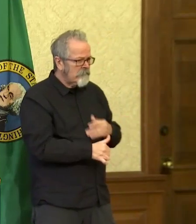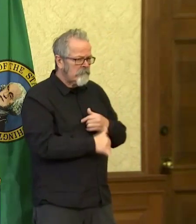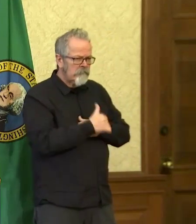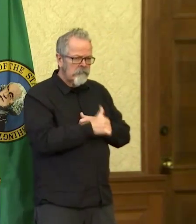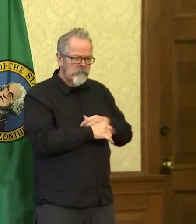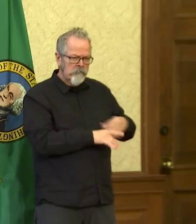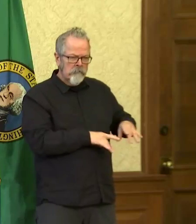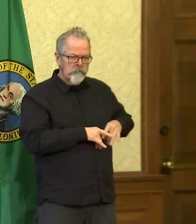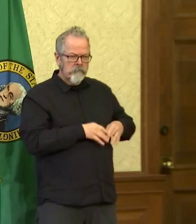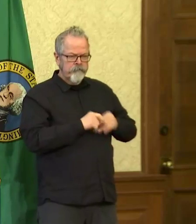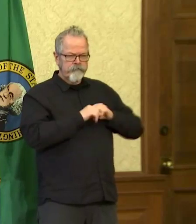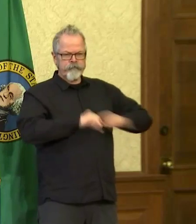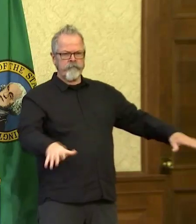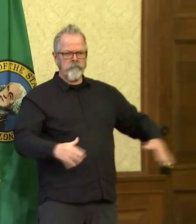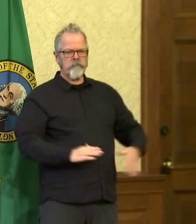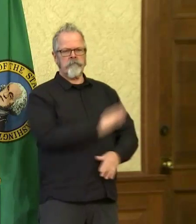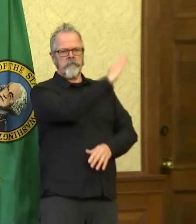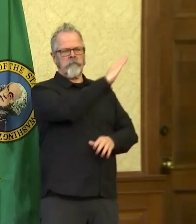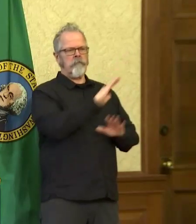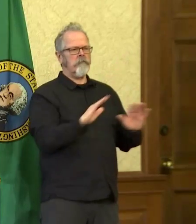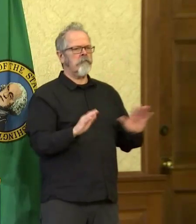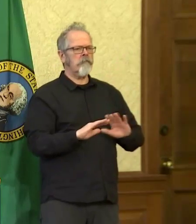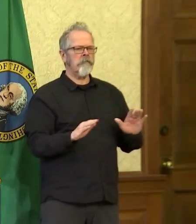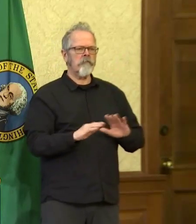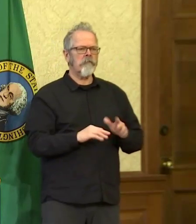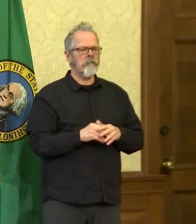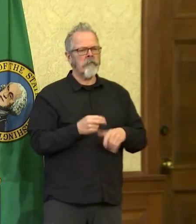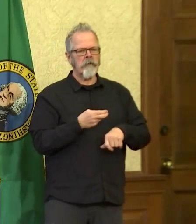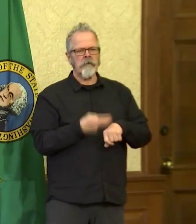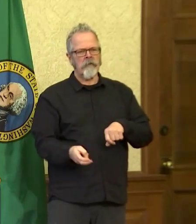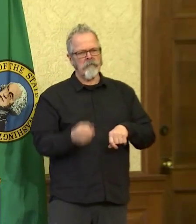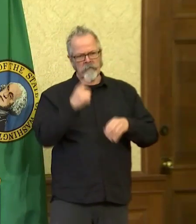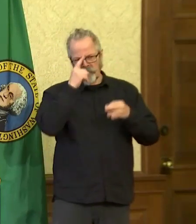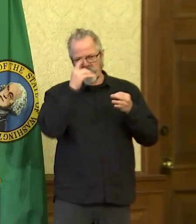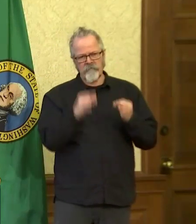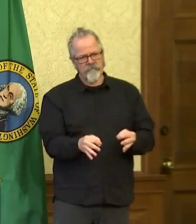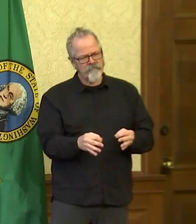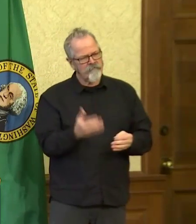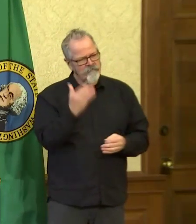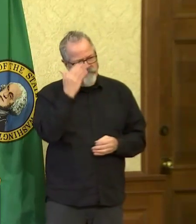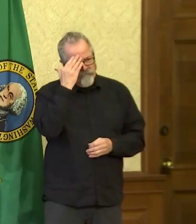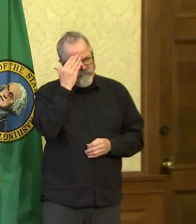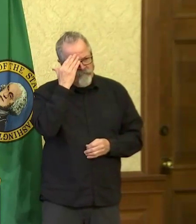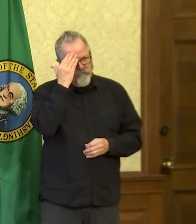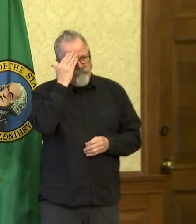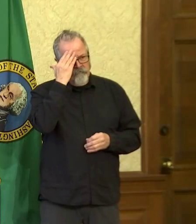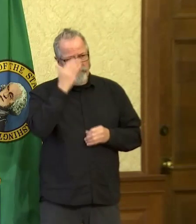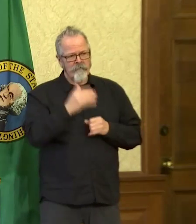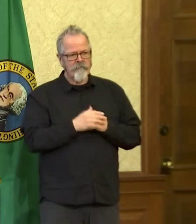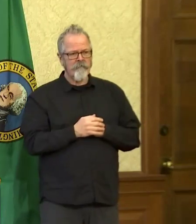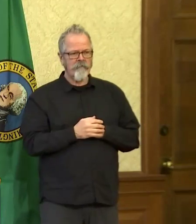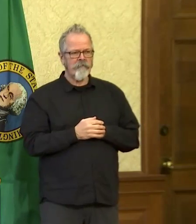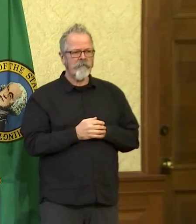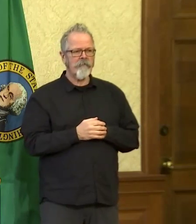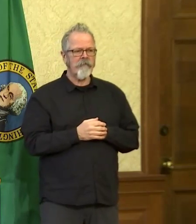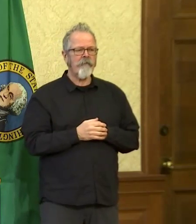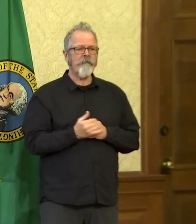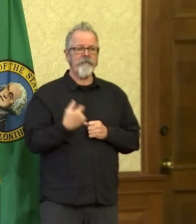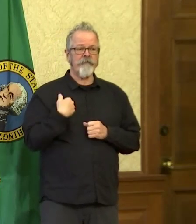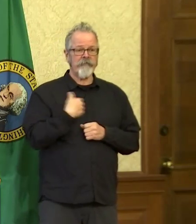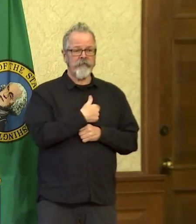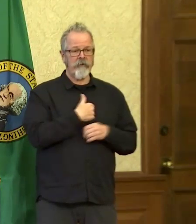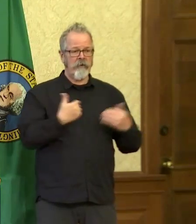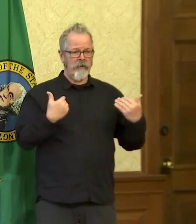have been and our state has been in increasing those stocks. Now, we do have 85 million pieces of PPE that